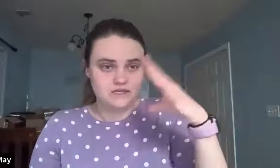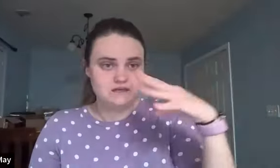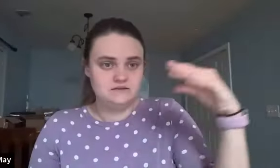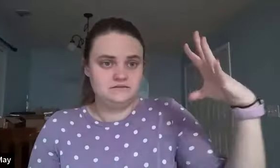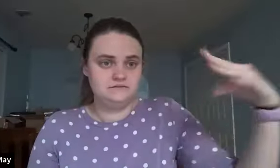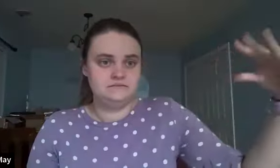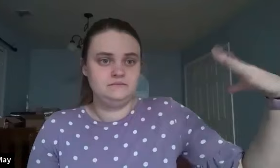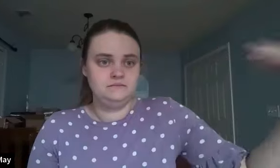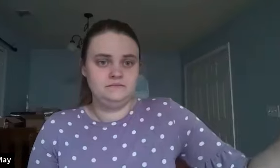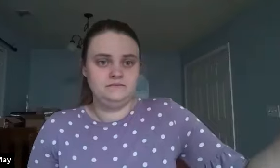squid.